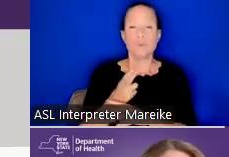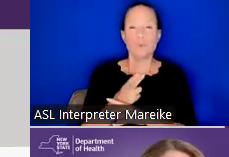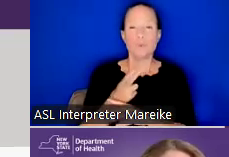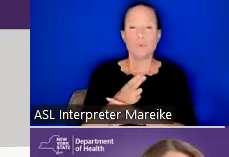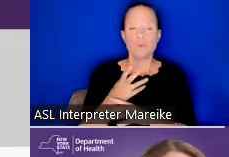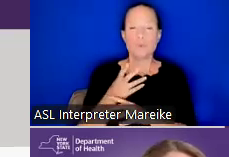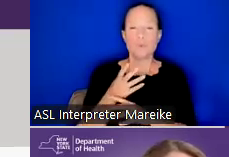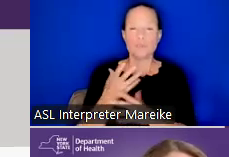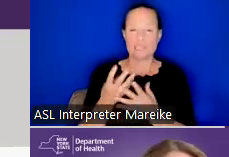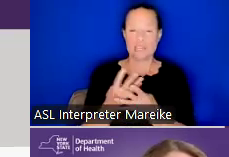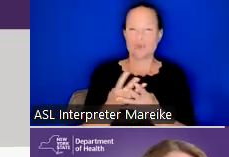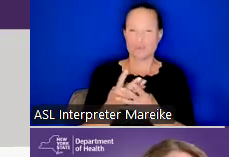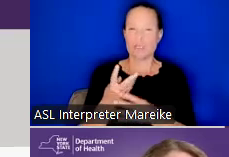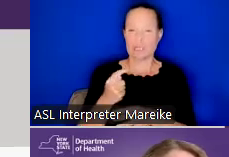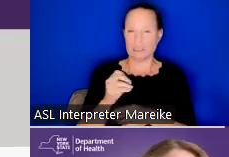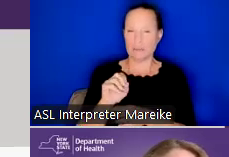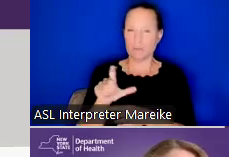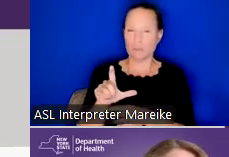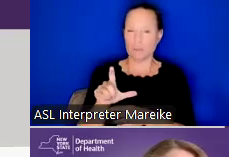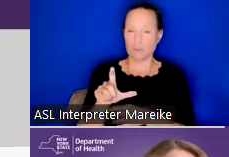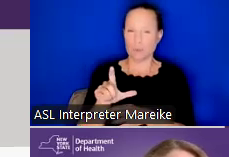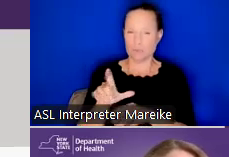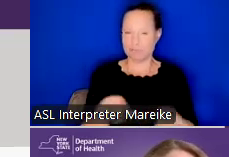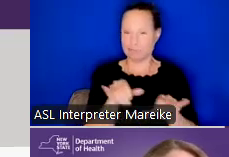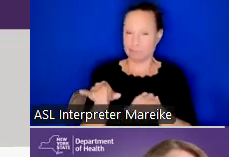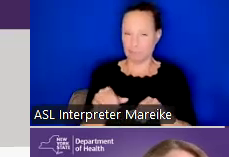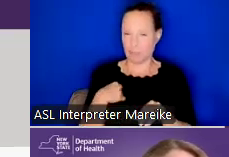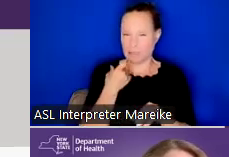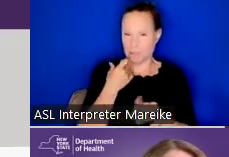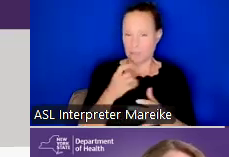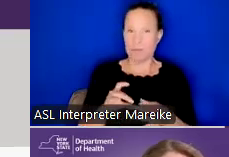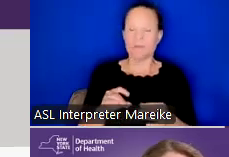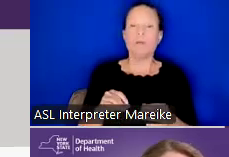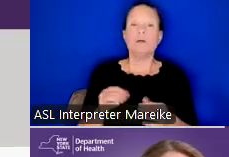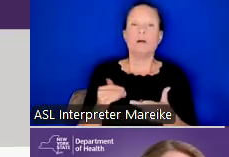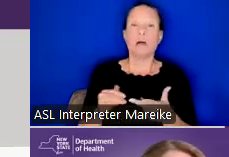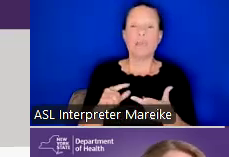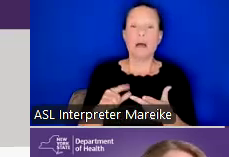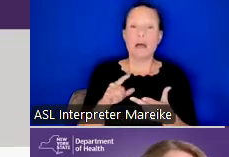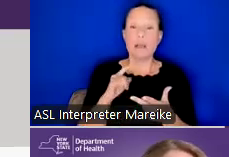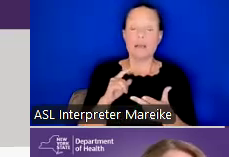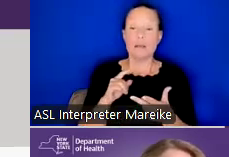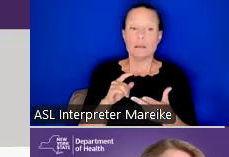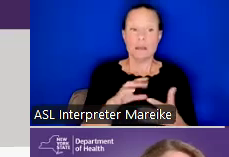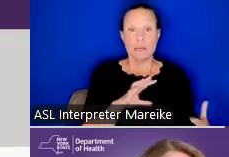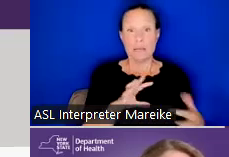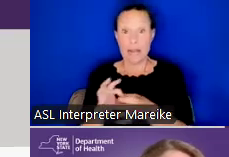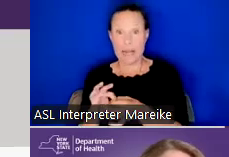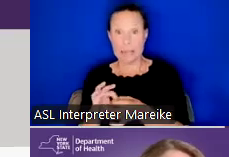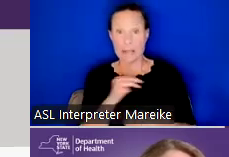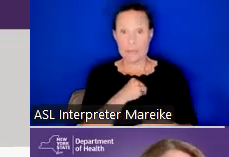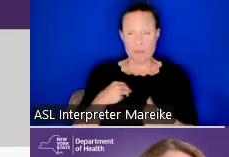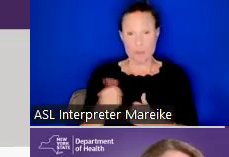the screening tool I talked about. And then either navigating members to a service or